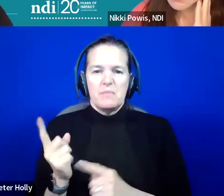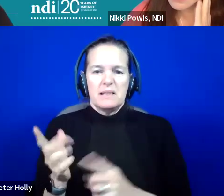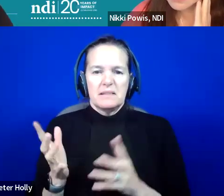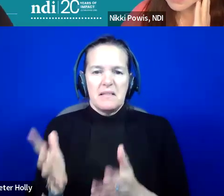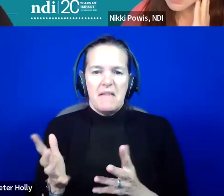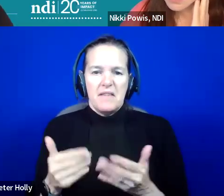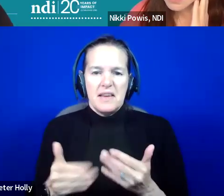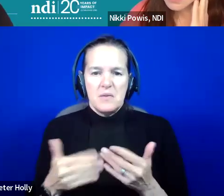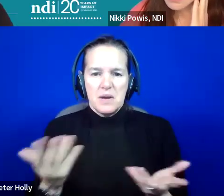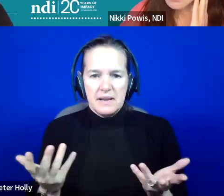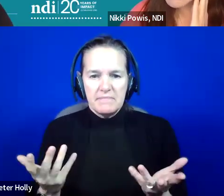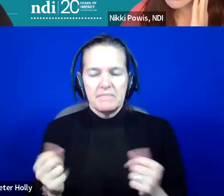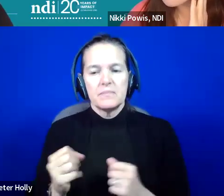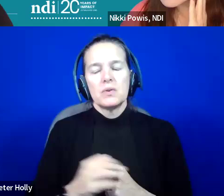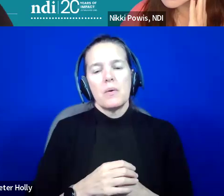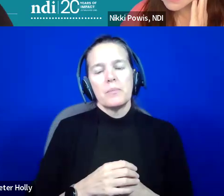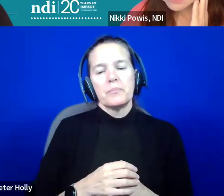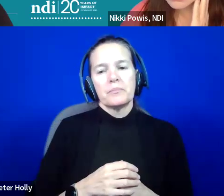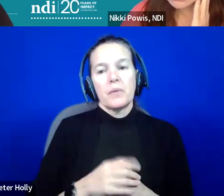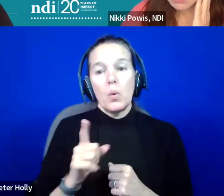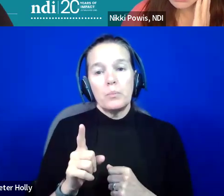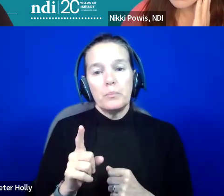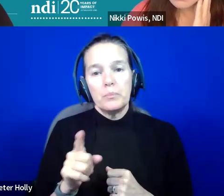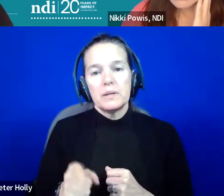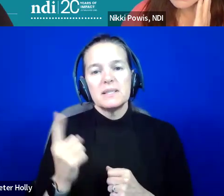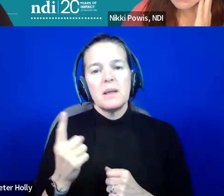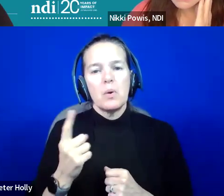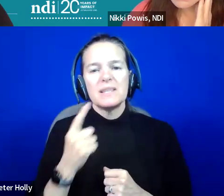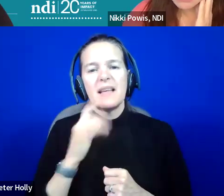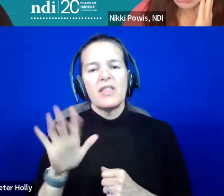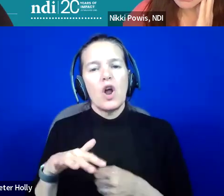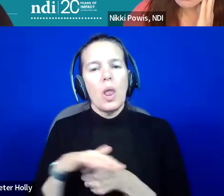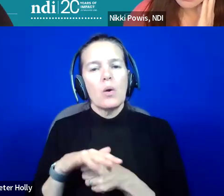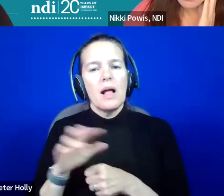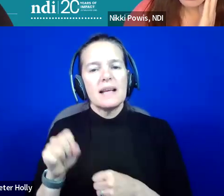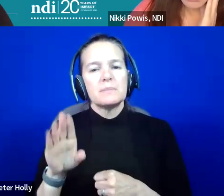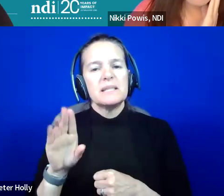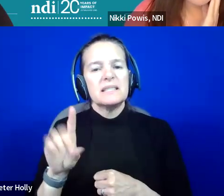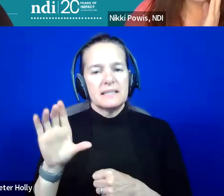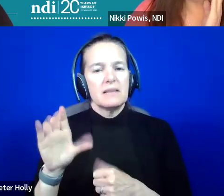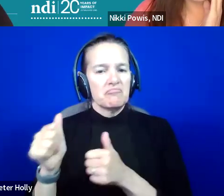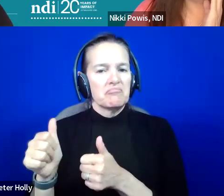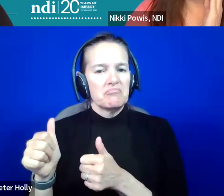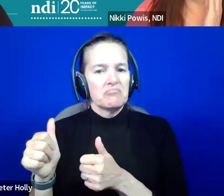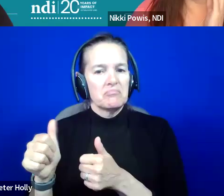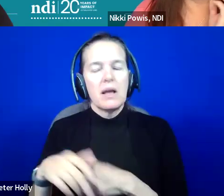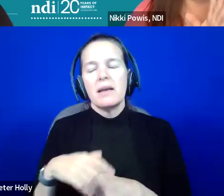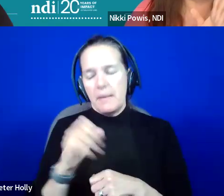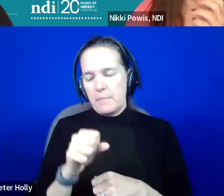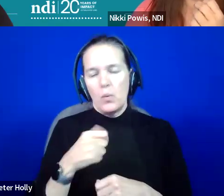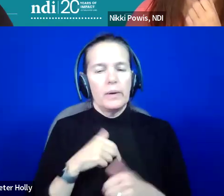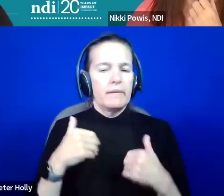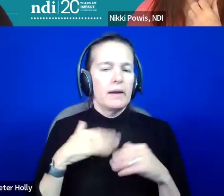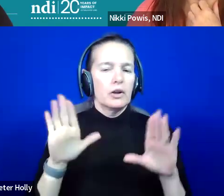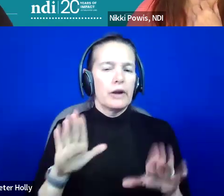left anyway. Oh, someone said their local SBDC has been incredible. And we've had